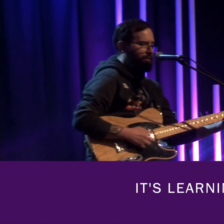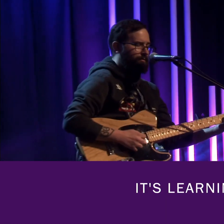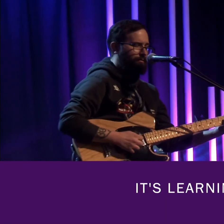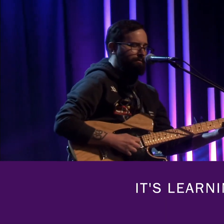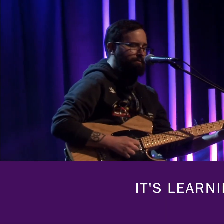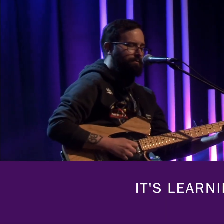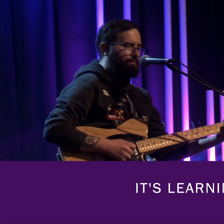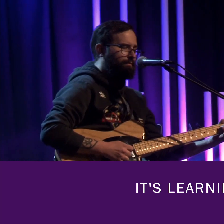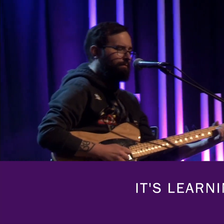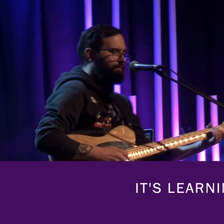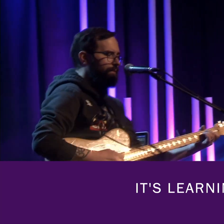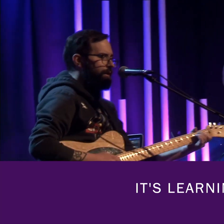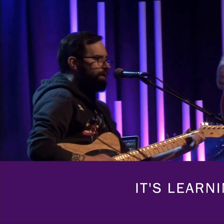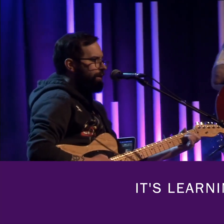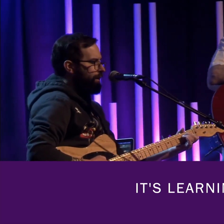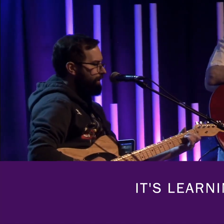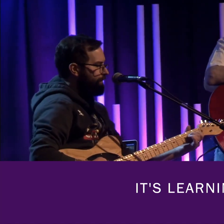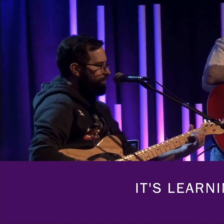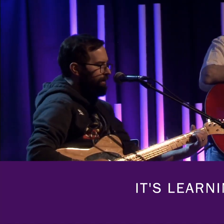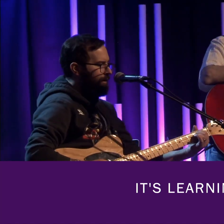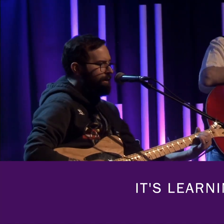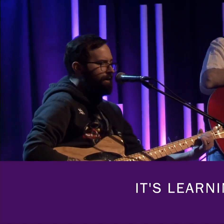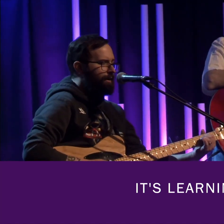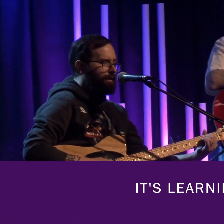learning to